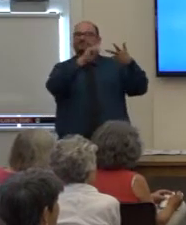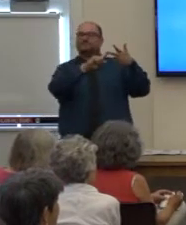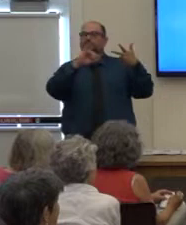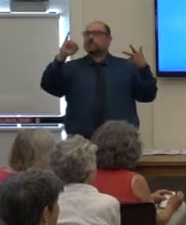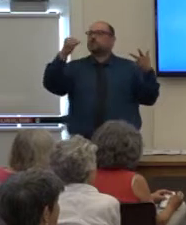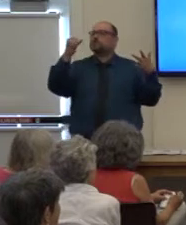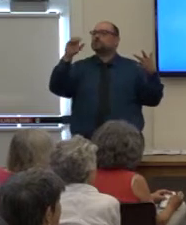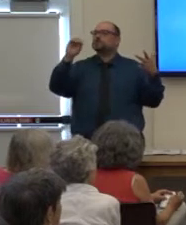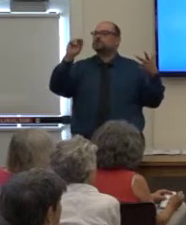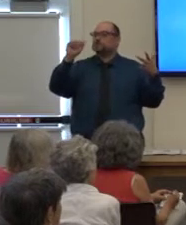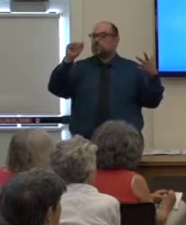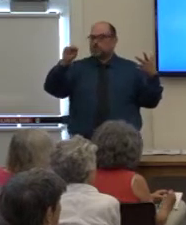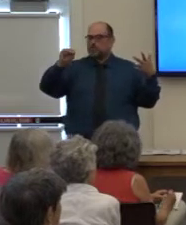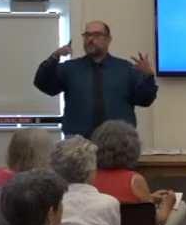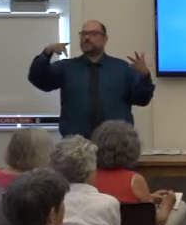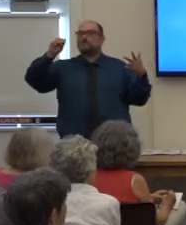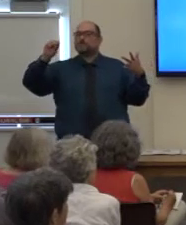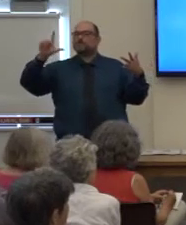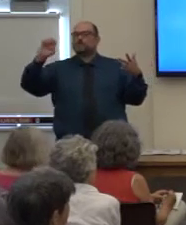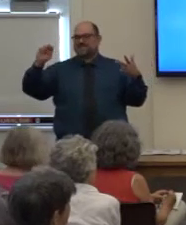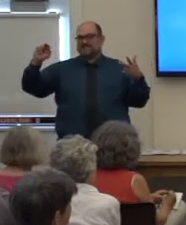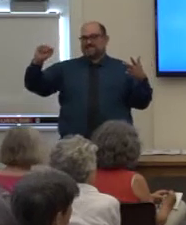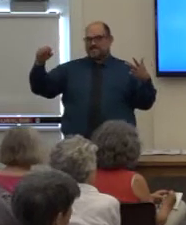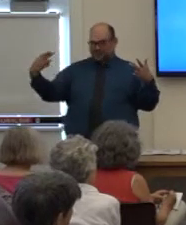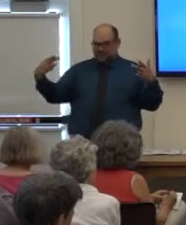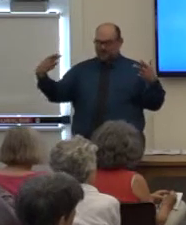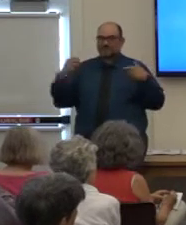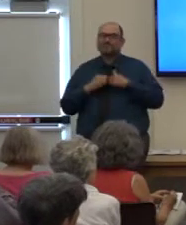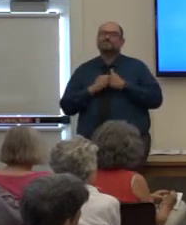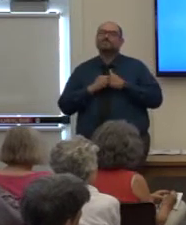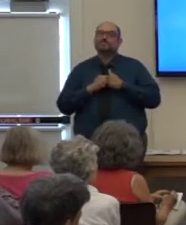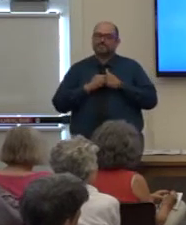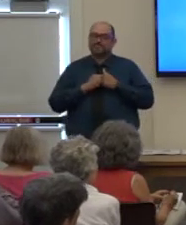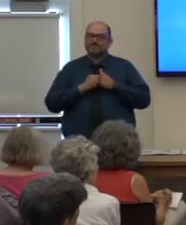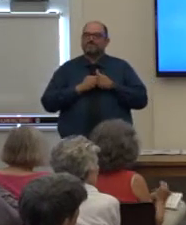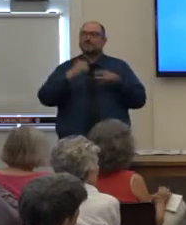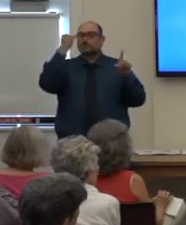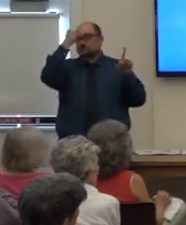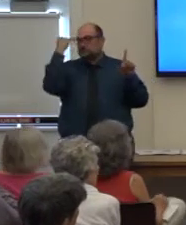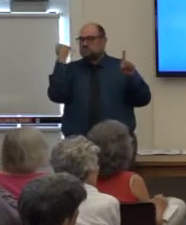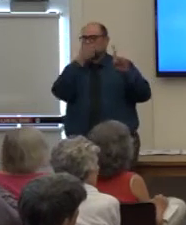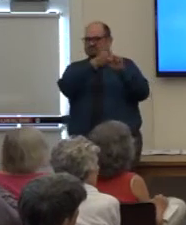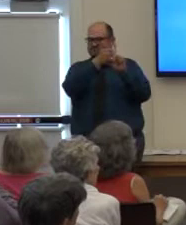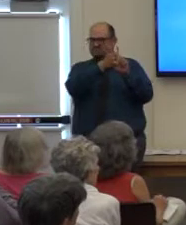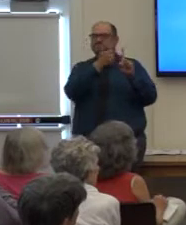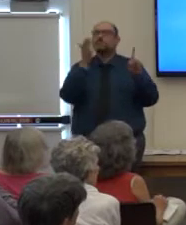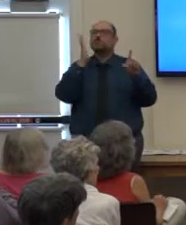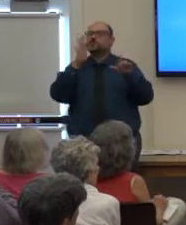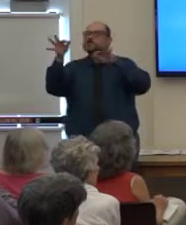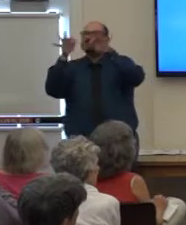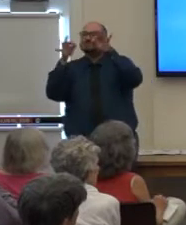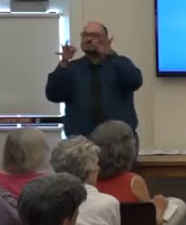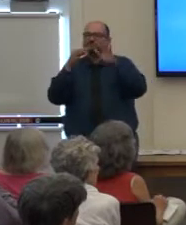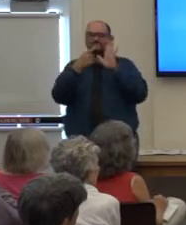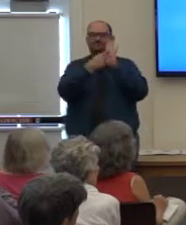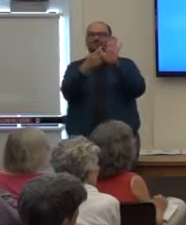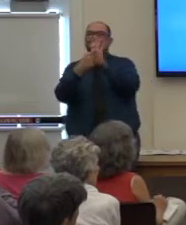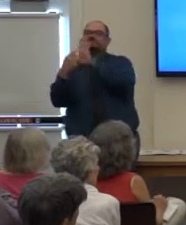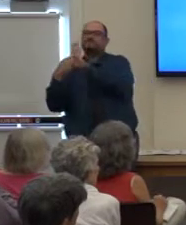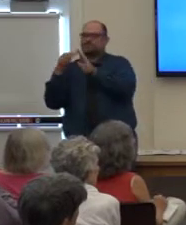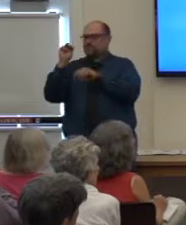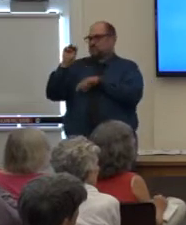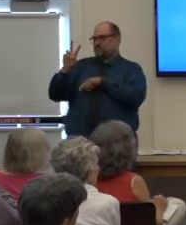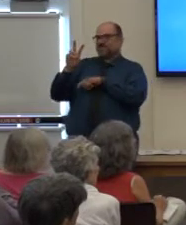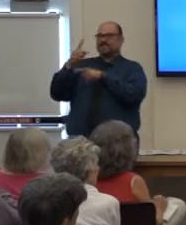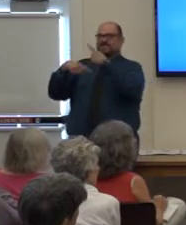of Martha's Vineyard Sign Language. Joan Caudill Poole Nash was born on Martha's Vineyard and raised in Chilmark.